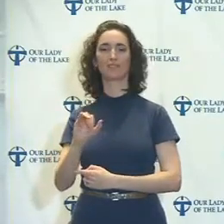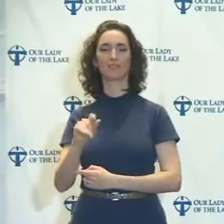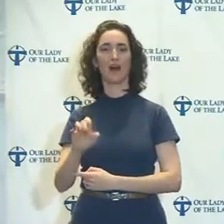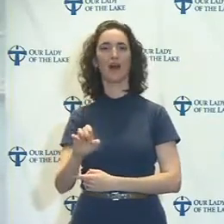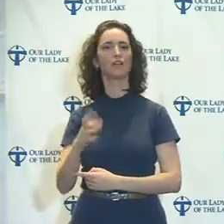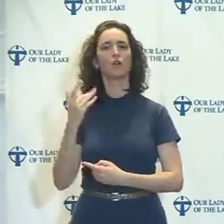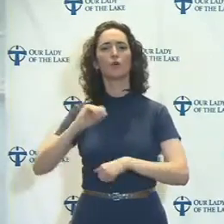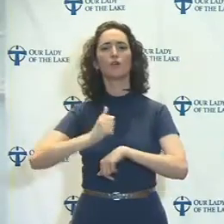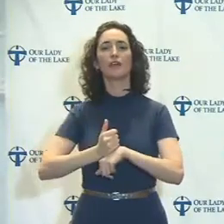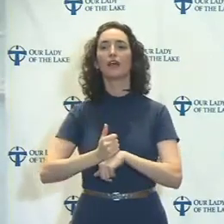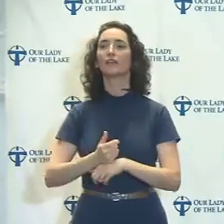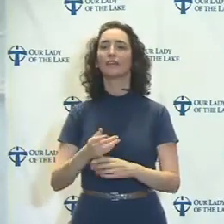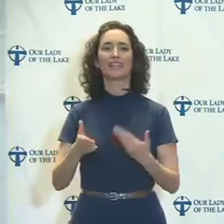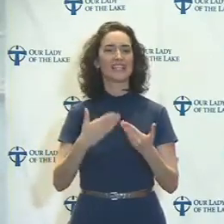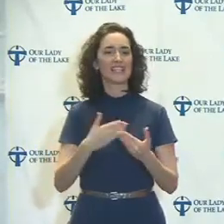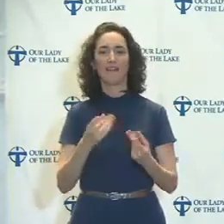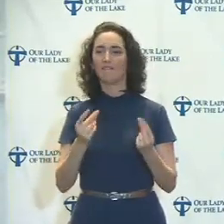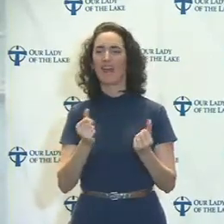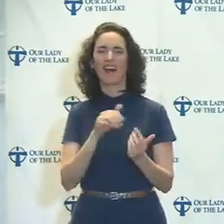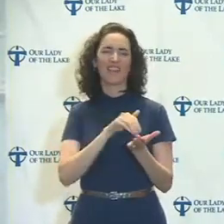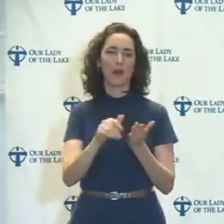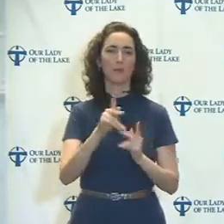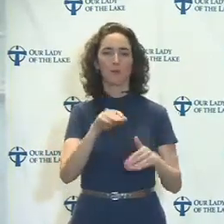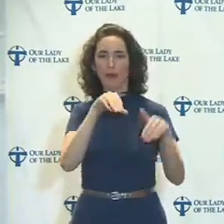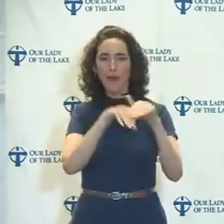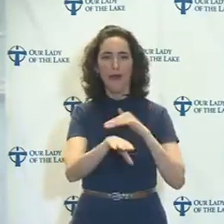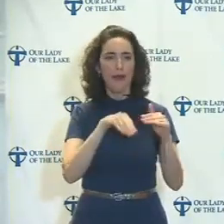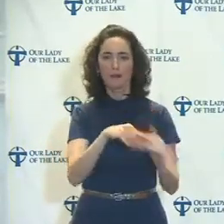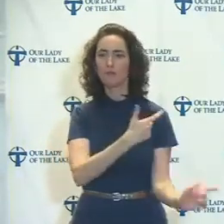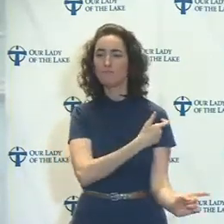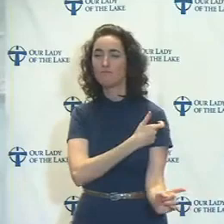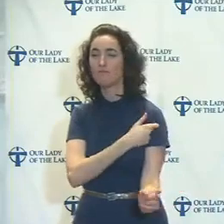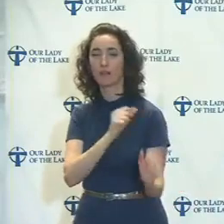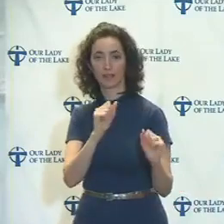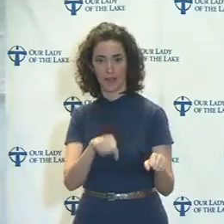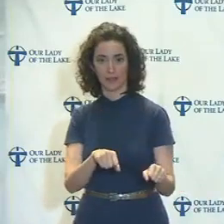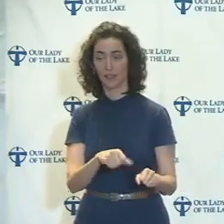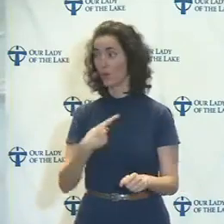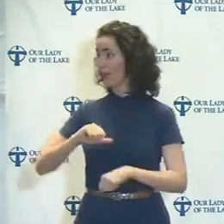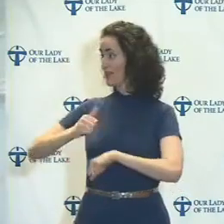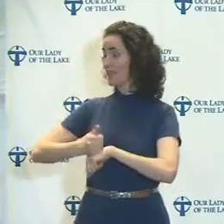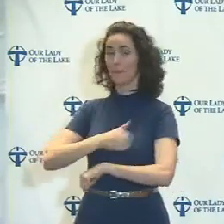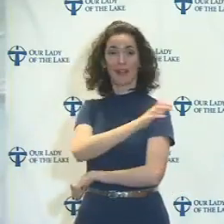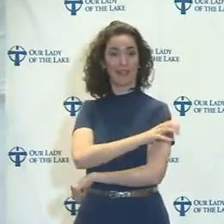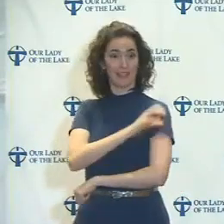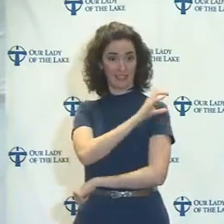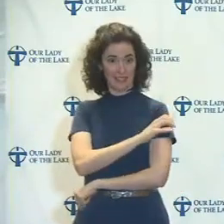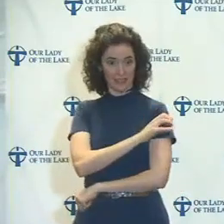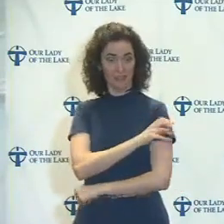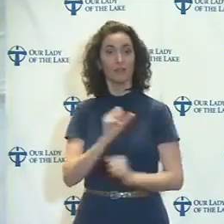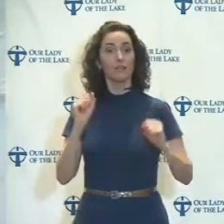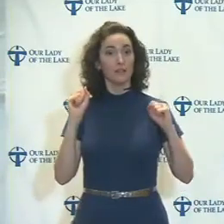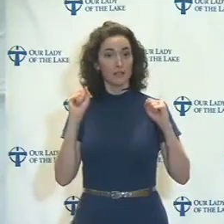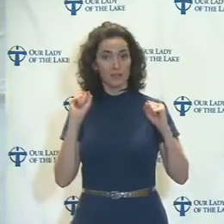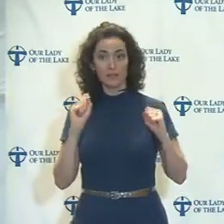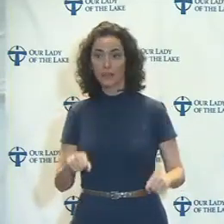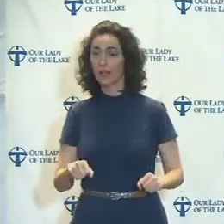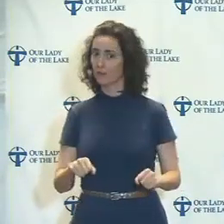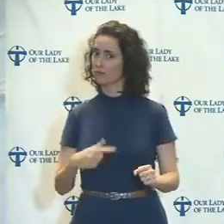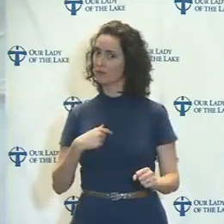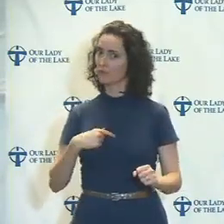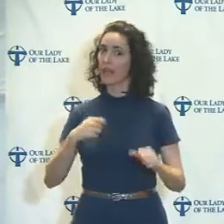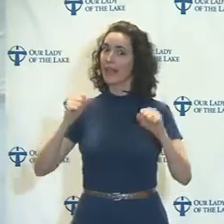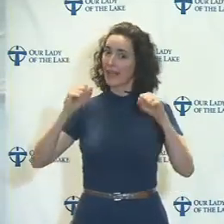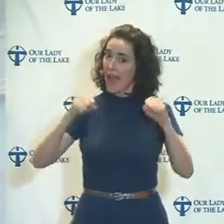to thousands of our citizens. We have successfully created a clinic that has the capacity, I emphasize the